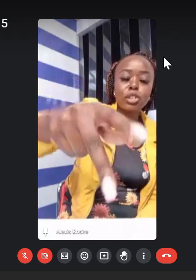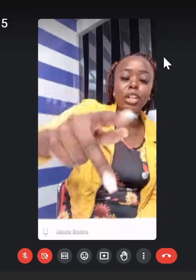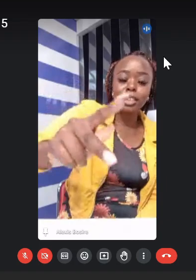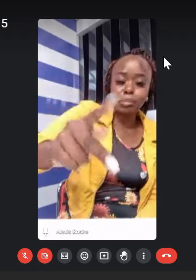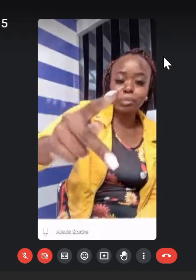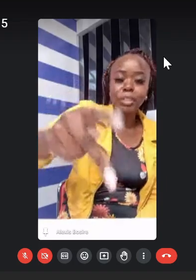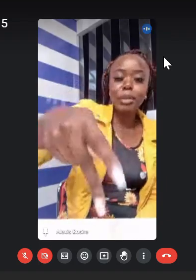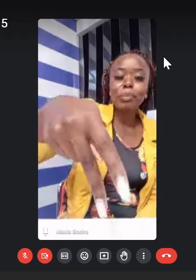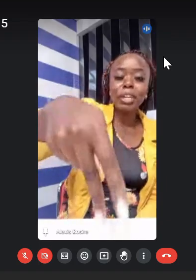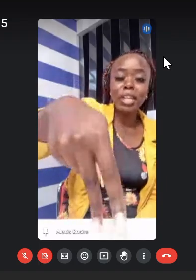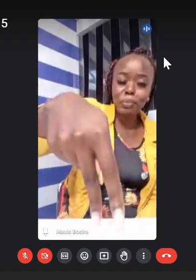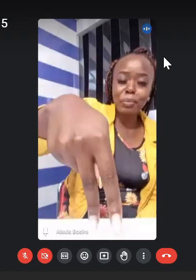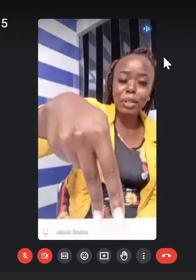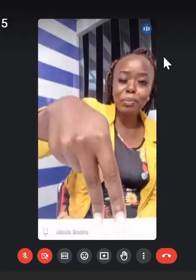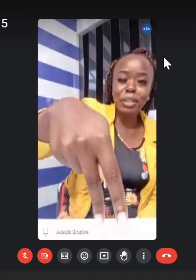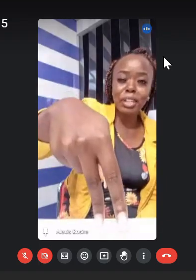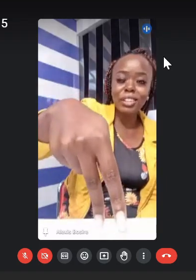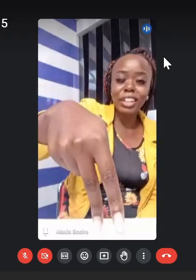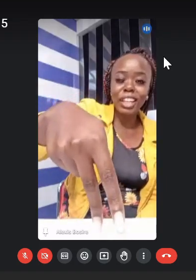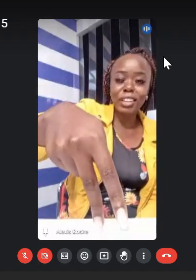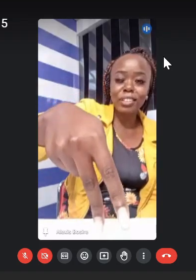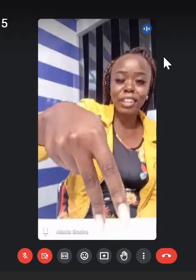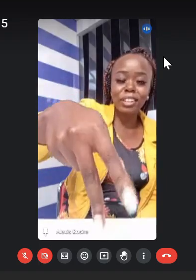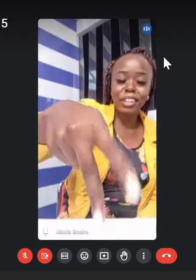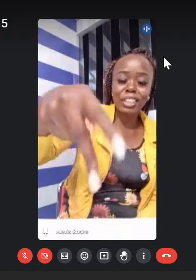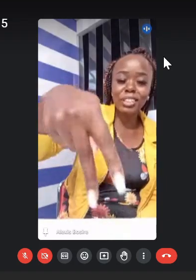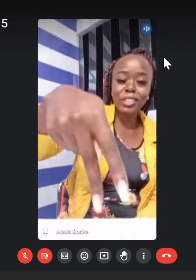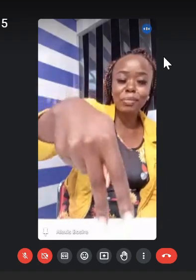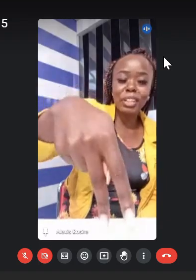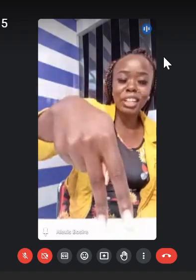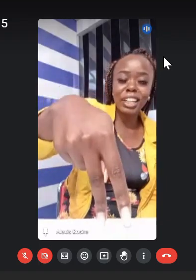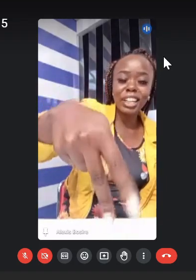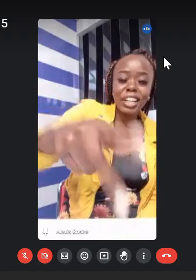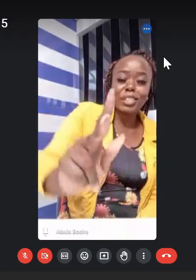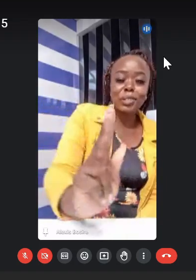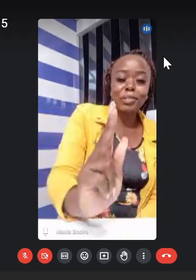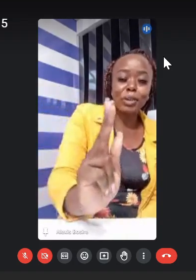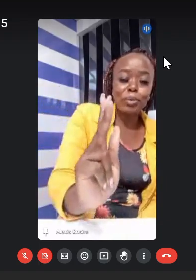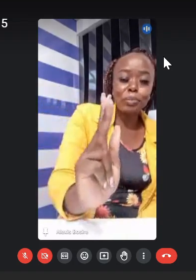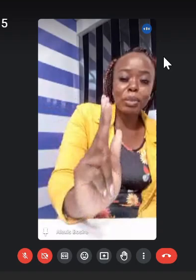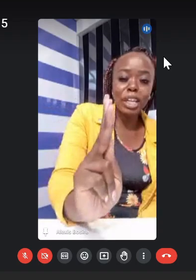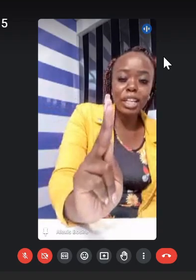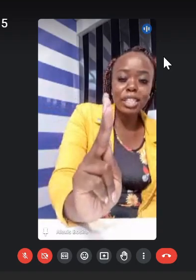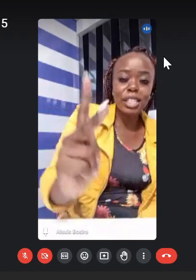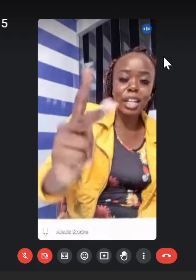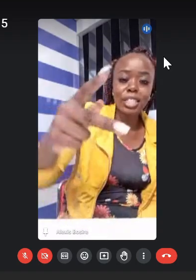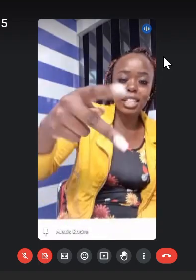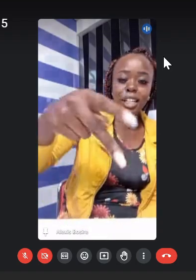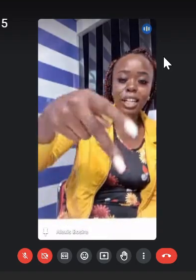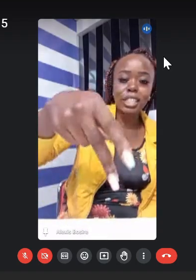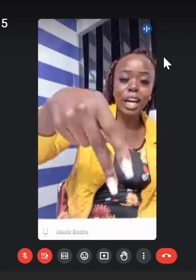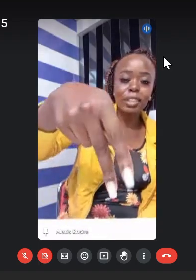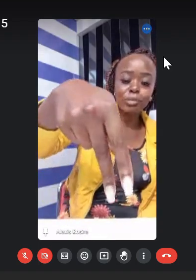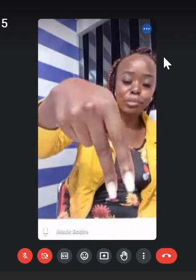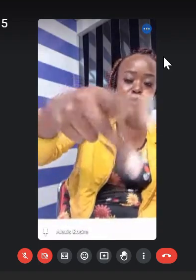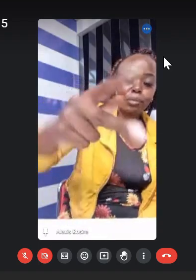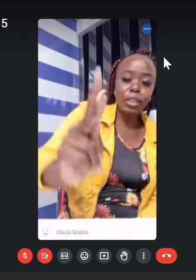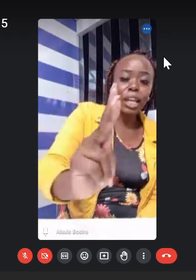Q? P, P, P. Sorry, thank you for the correction. P. So for P, it's a slanting